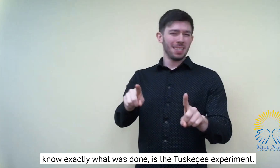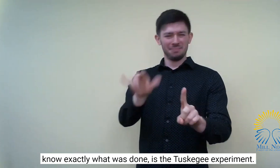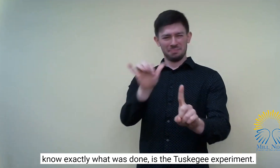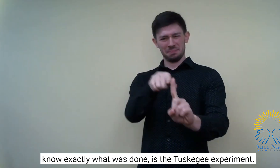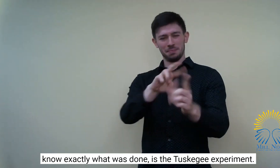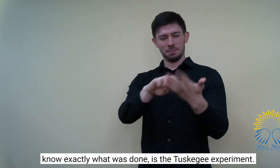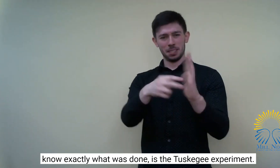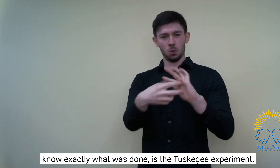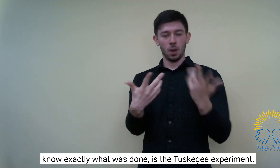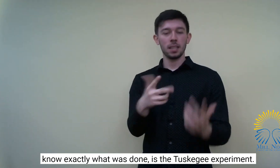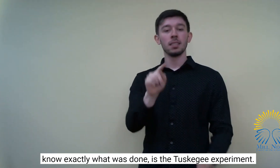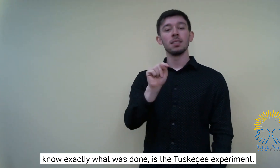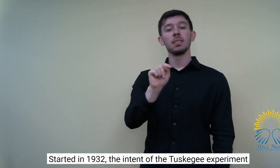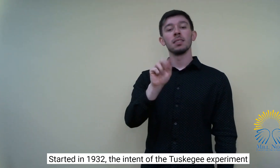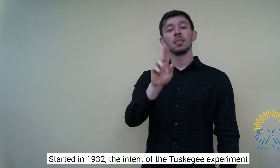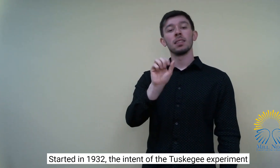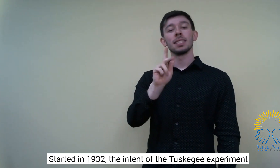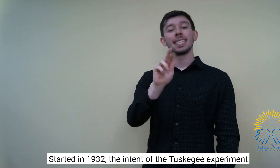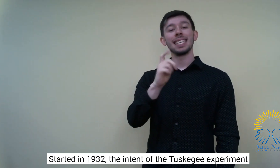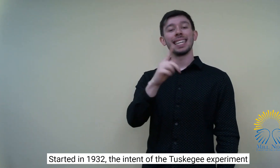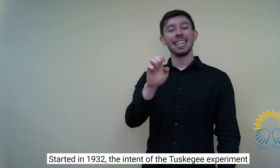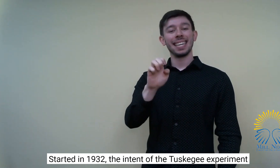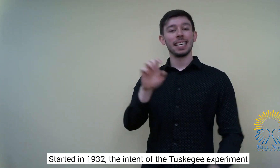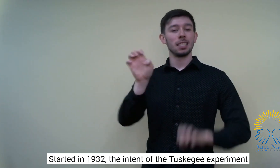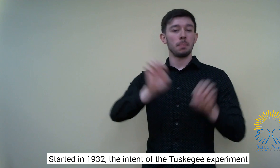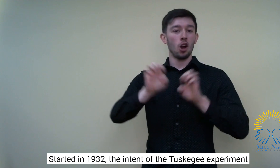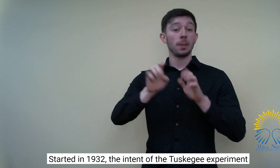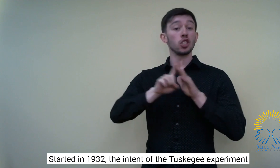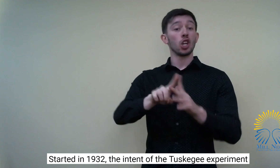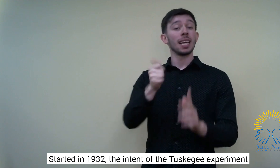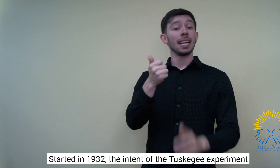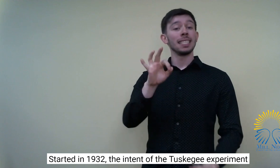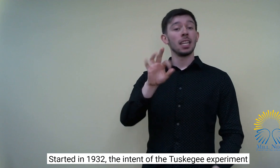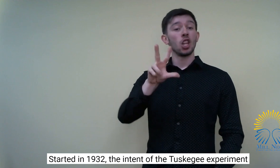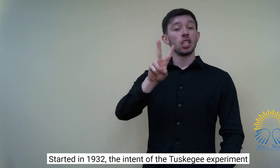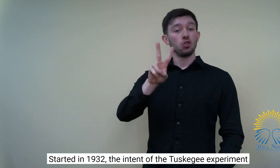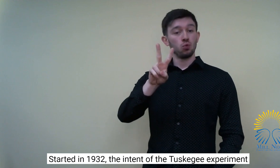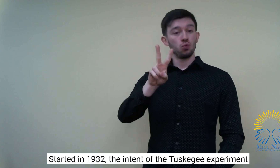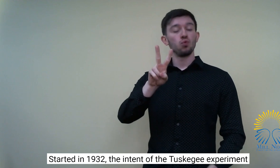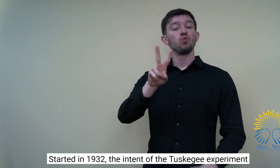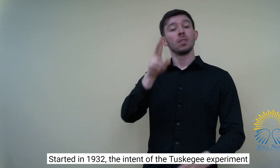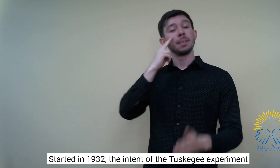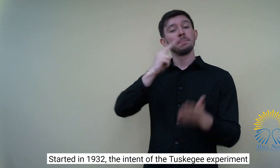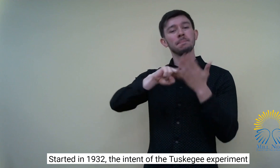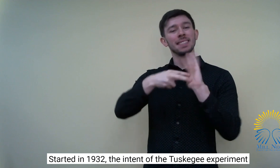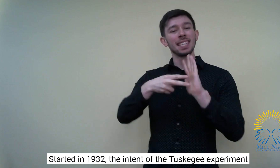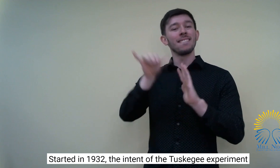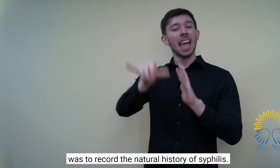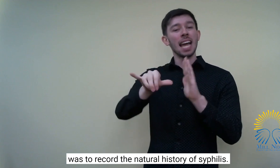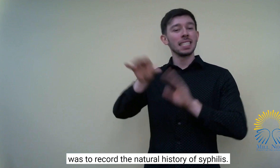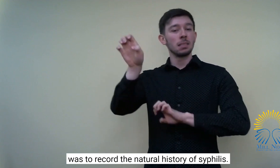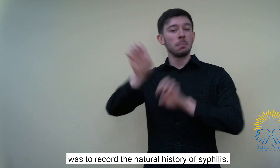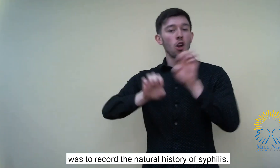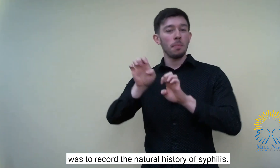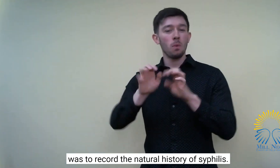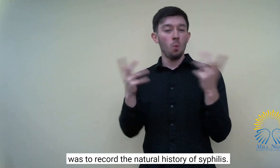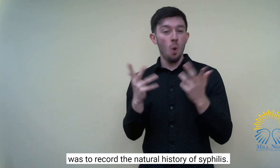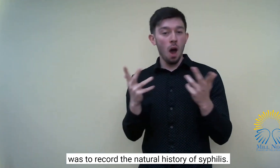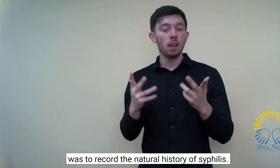Tuskegee Experiment. Started in 1932, the intent of the Tuskegee Experiment was to record the